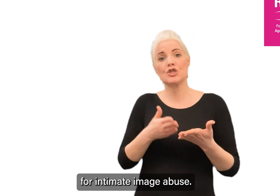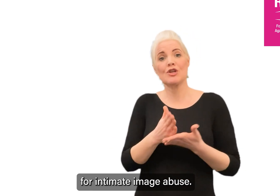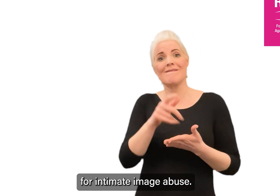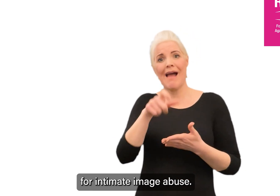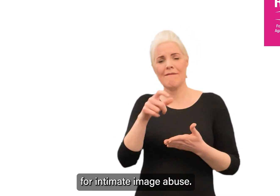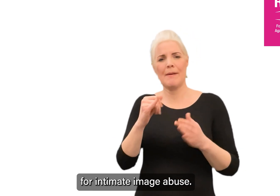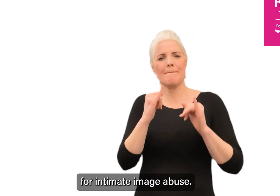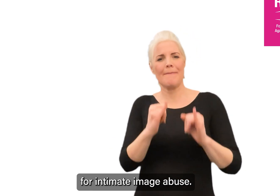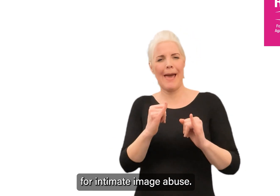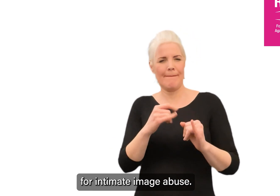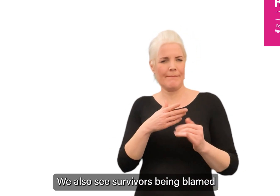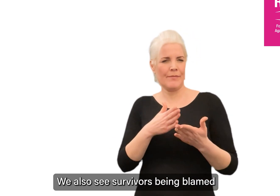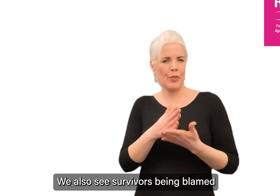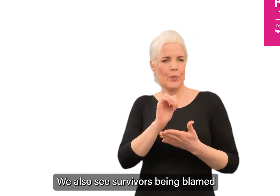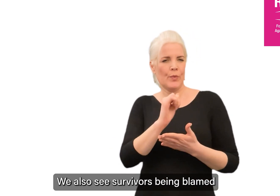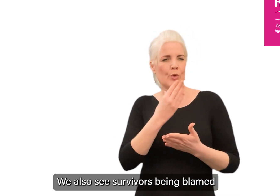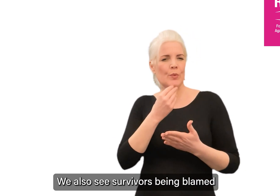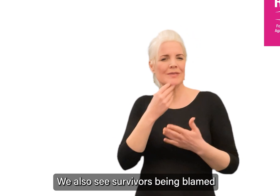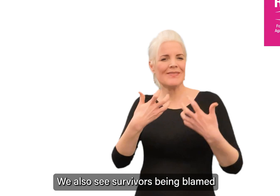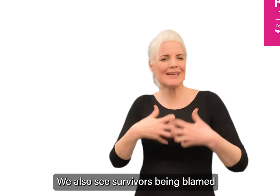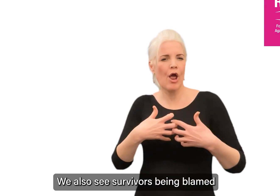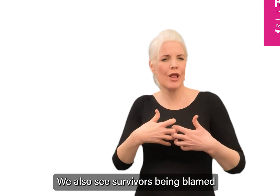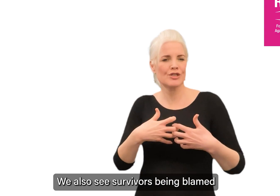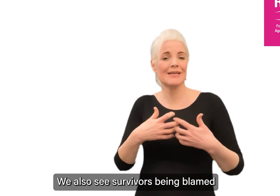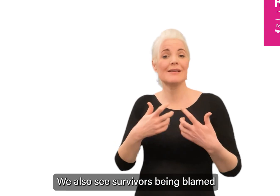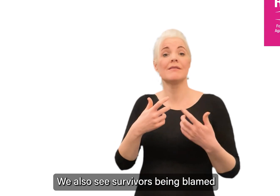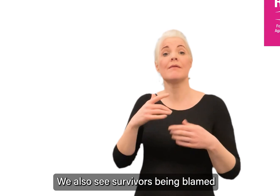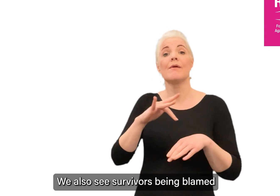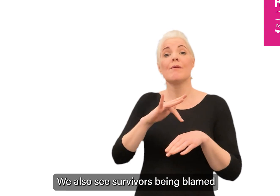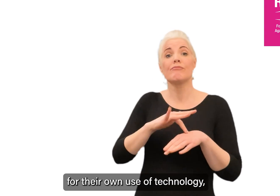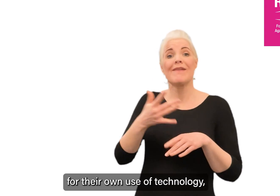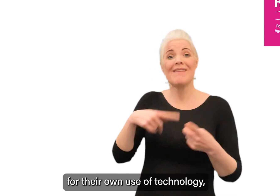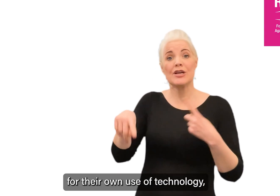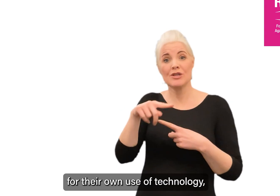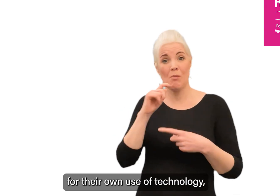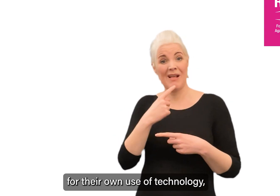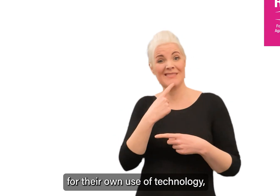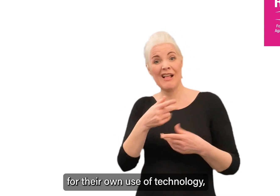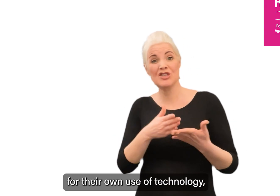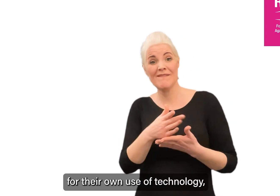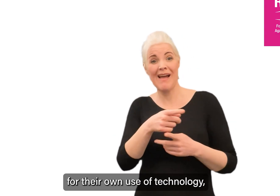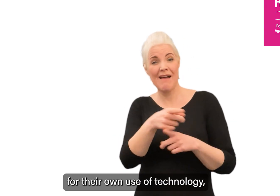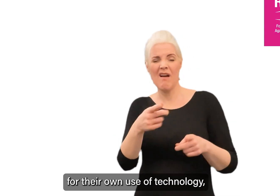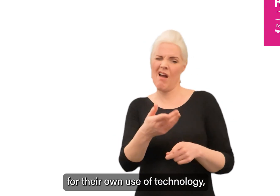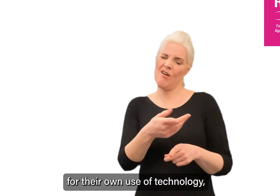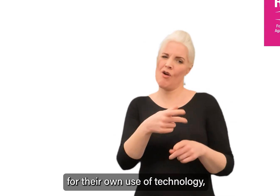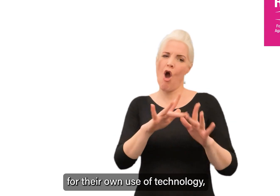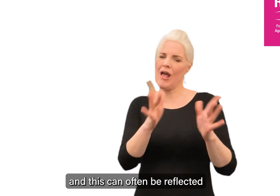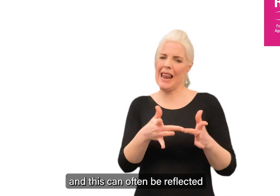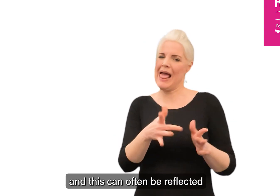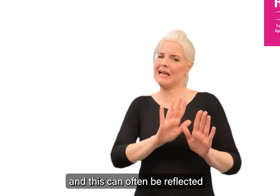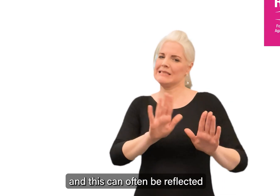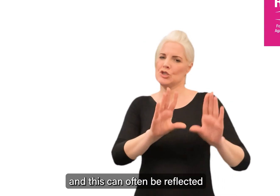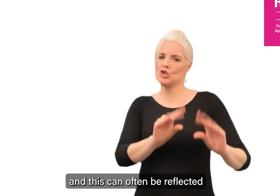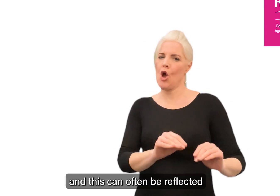image abuse. We also see survivors being blamed for their own use of technology, and this can often be